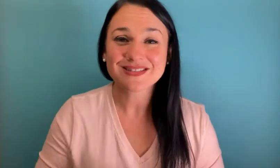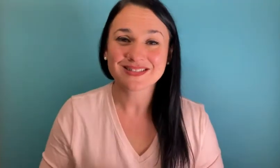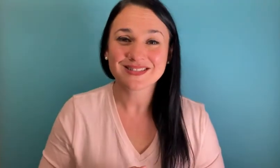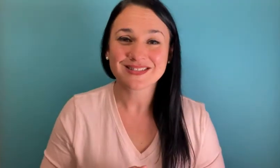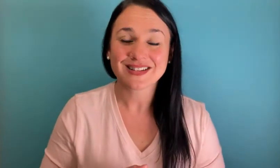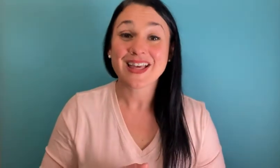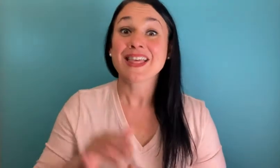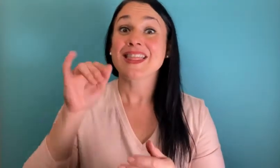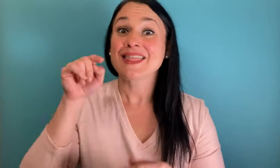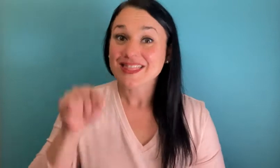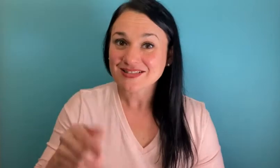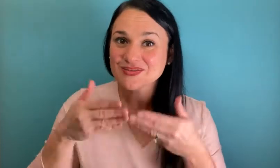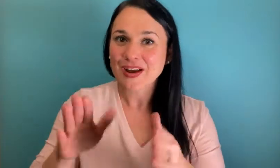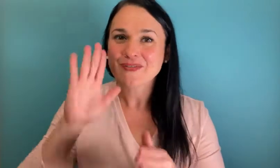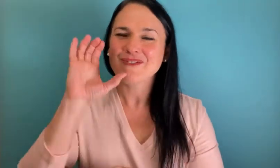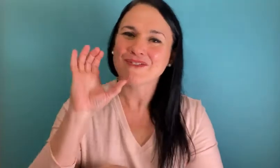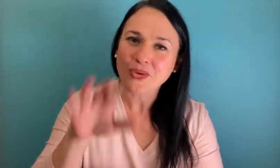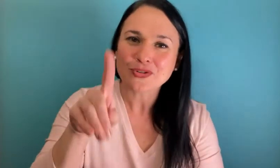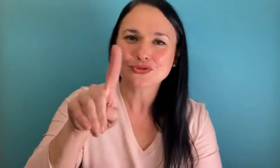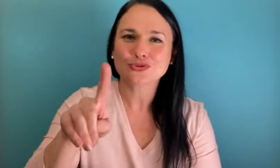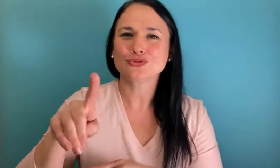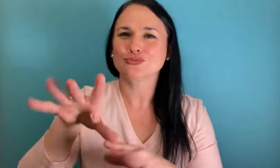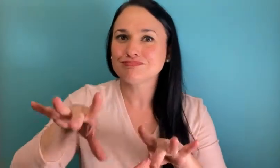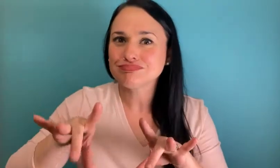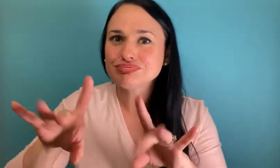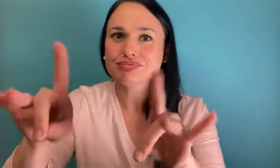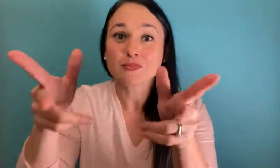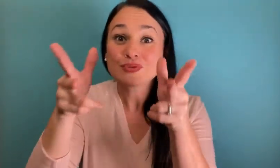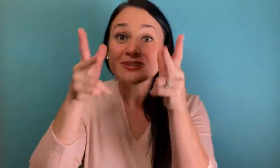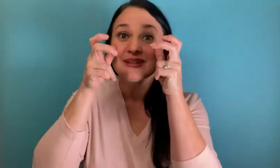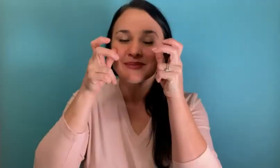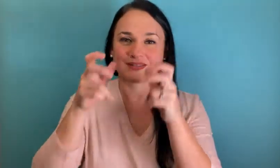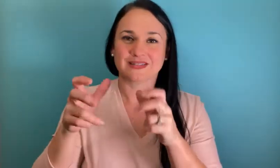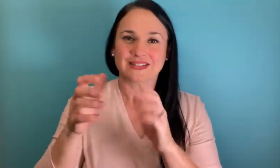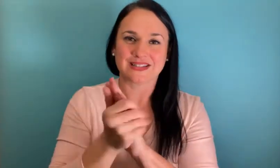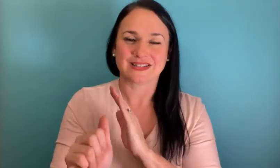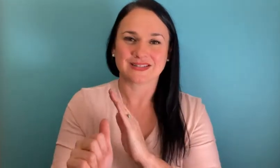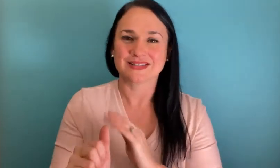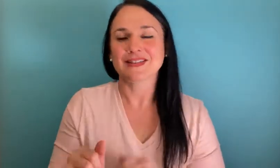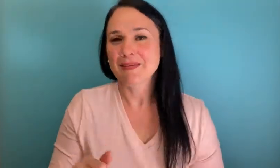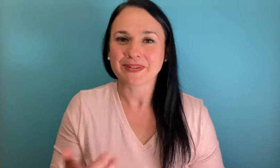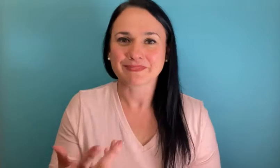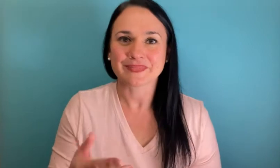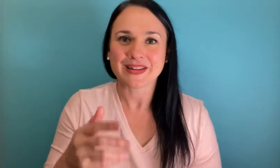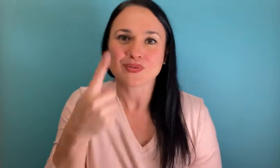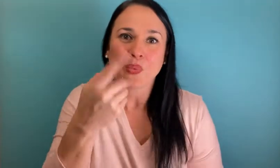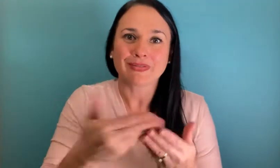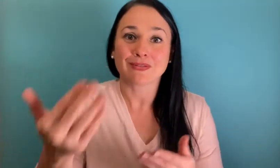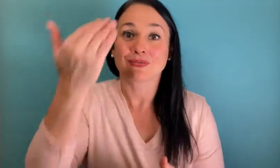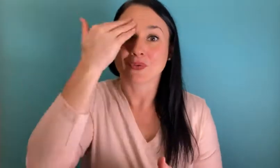interpretation. And that way, it's going to actually force you to pick up and receptive skills so you understand the signs. It's one thing to